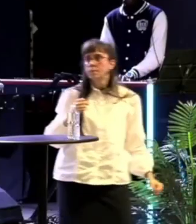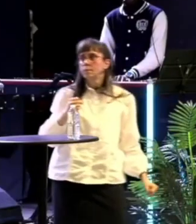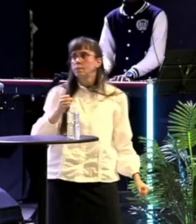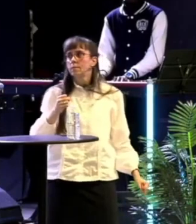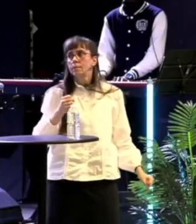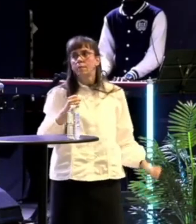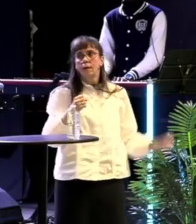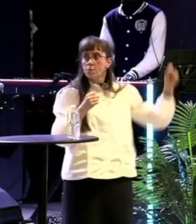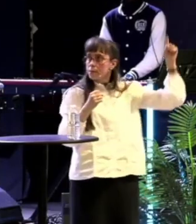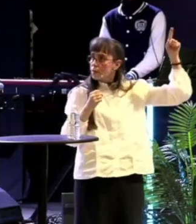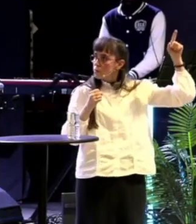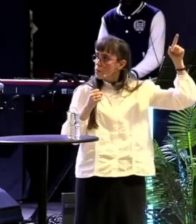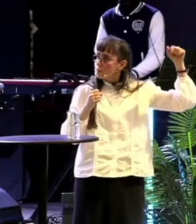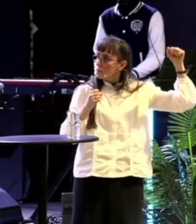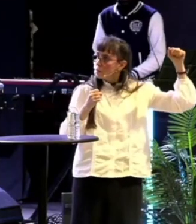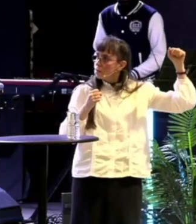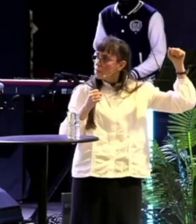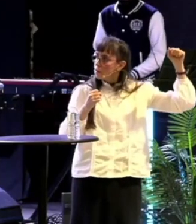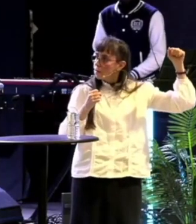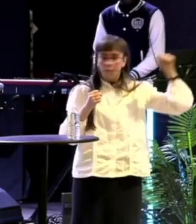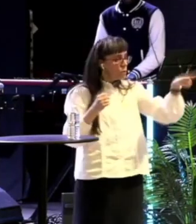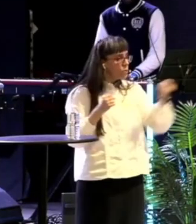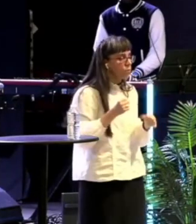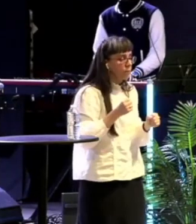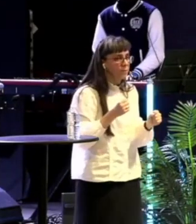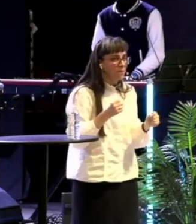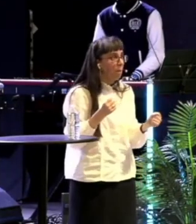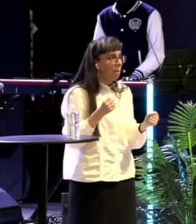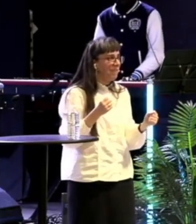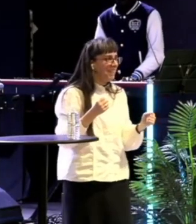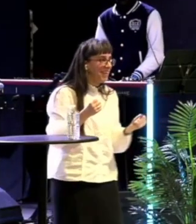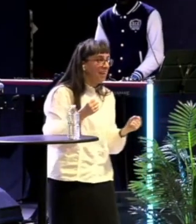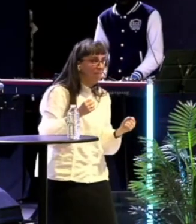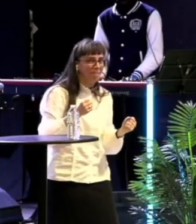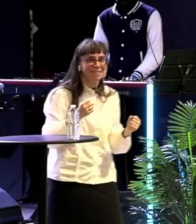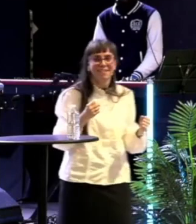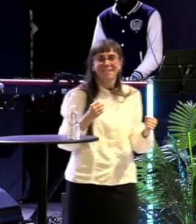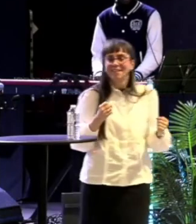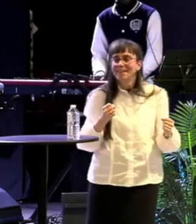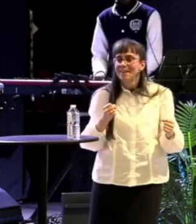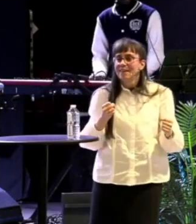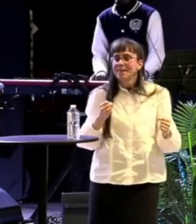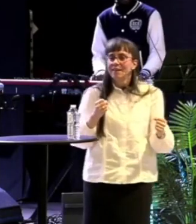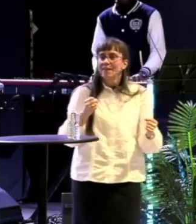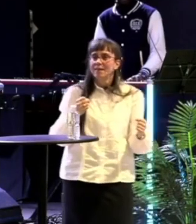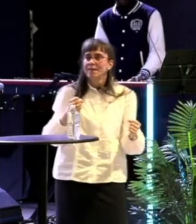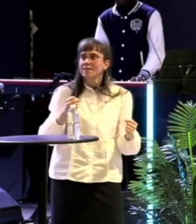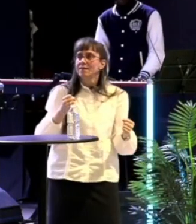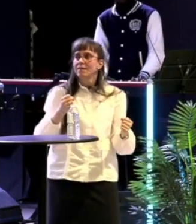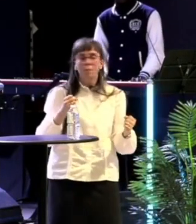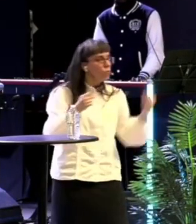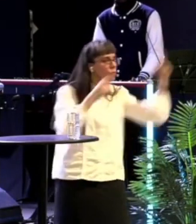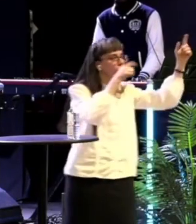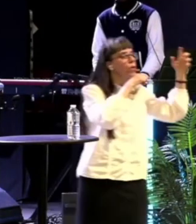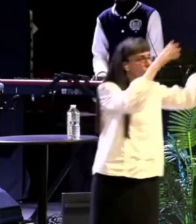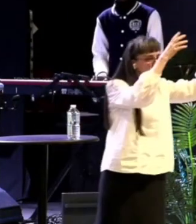par toi. But everything starts with you. Par toi. With you. Parce que c'est toi qui déclenche tout ce processus.